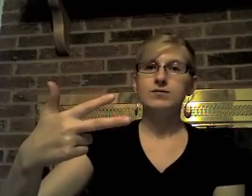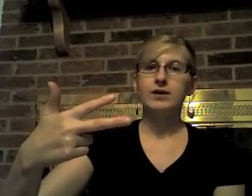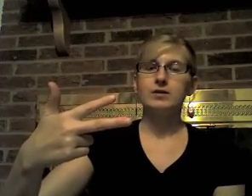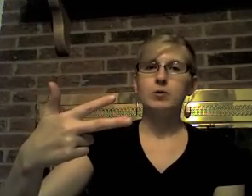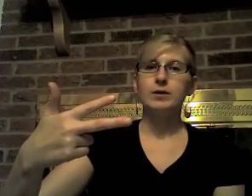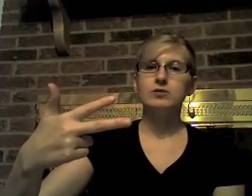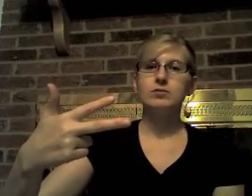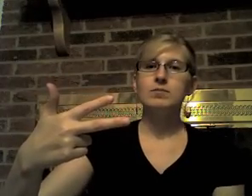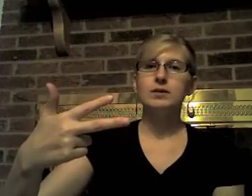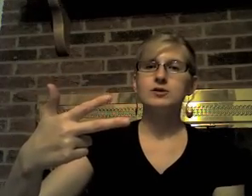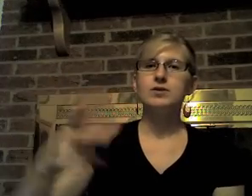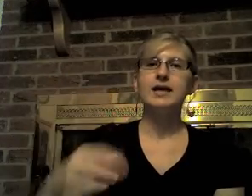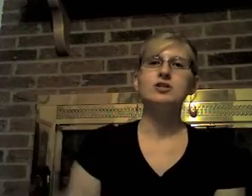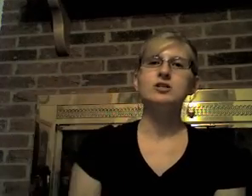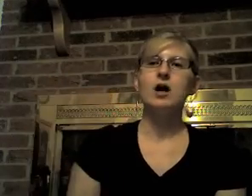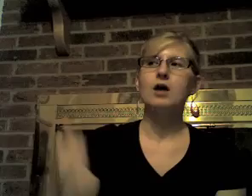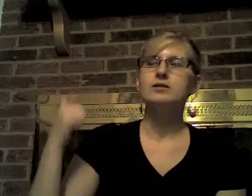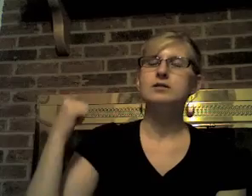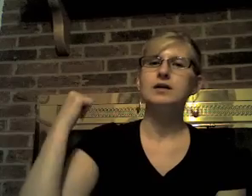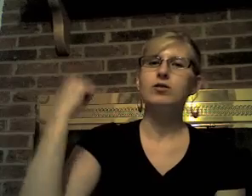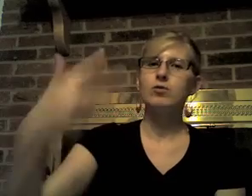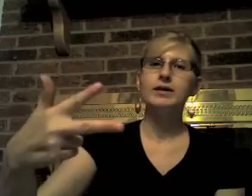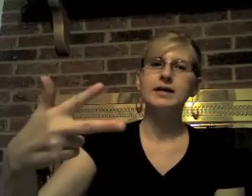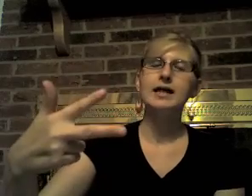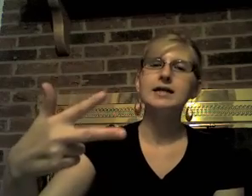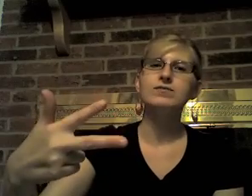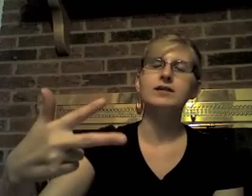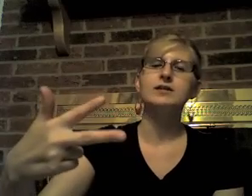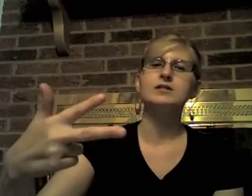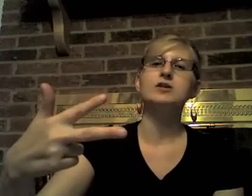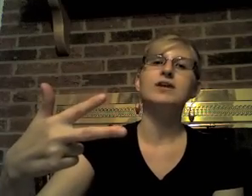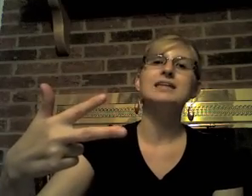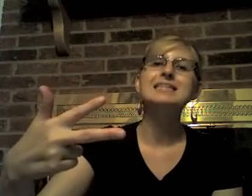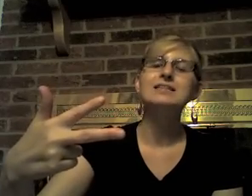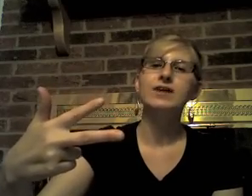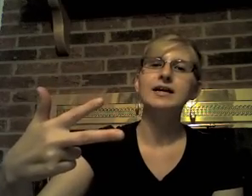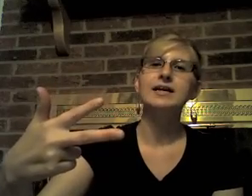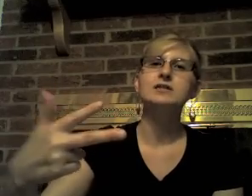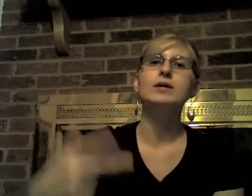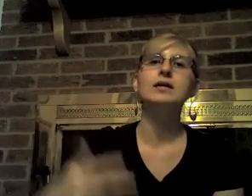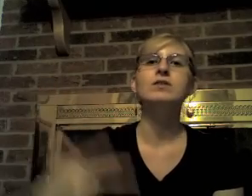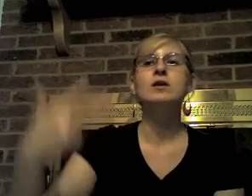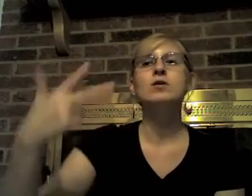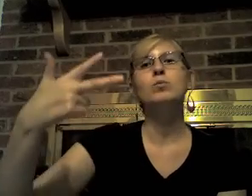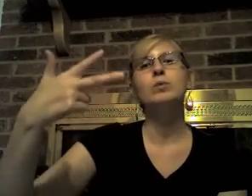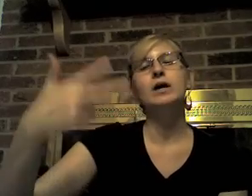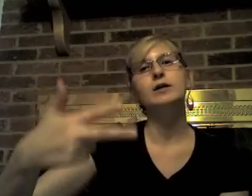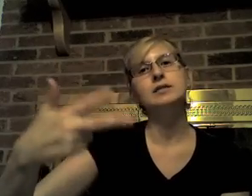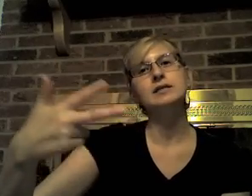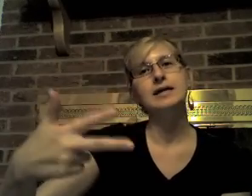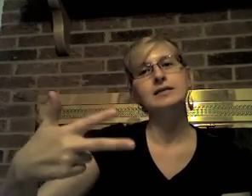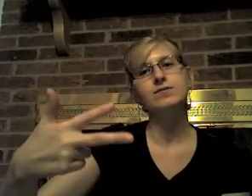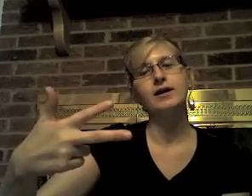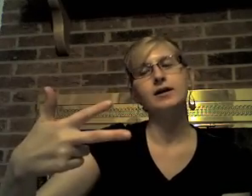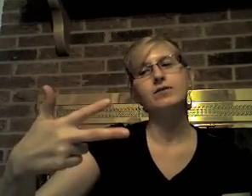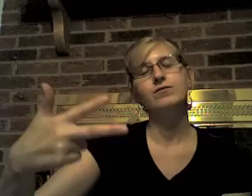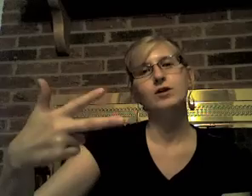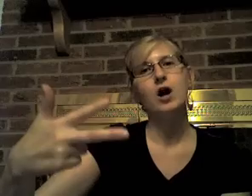classifier, the important thing to remember is you can't just start throwing in classifiers until you've identified it. So even though we are using the classifier for